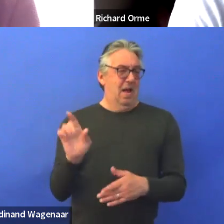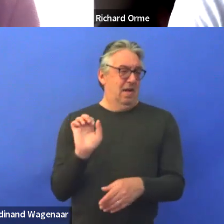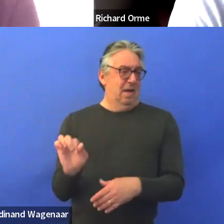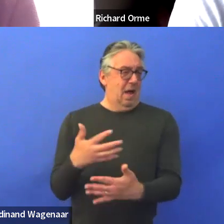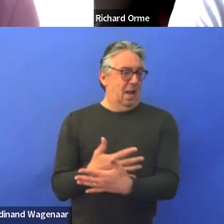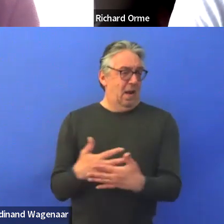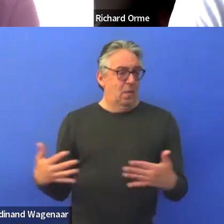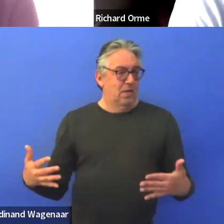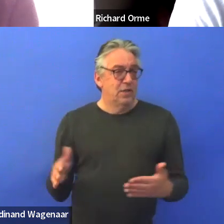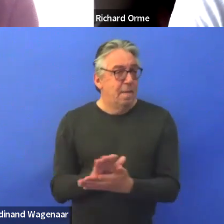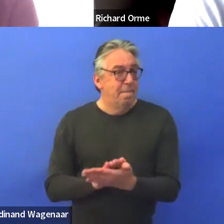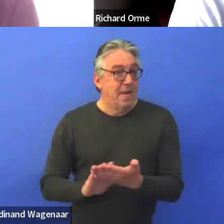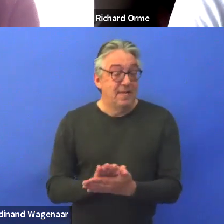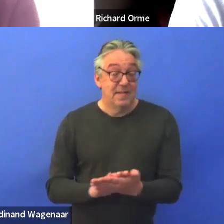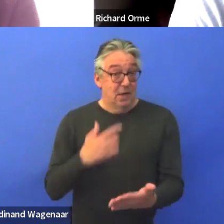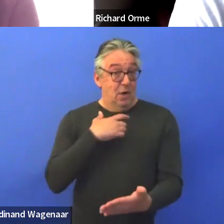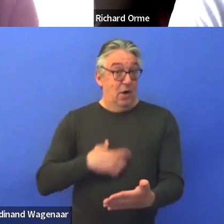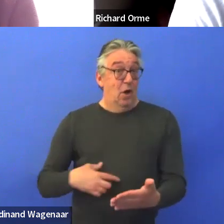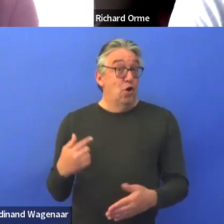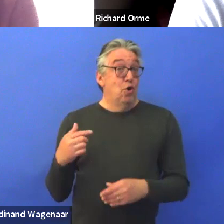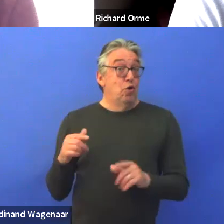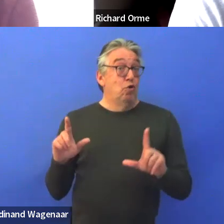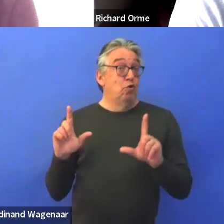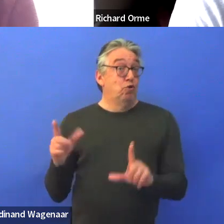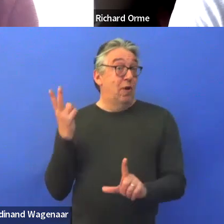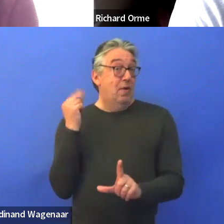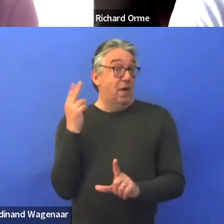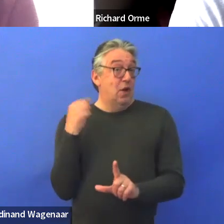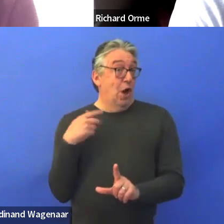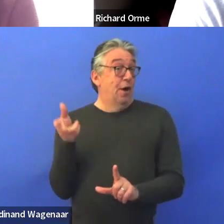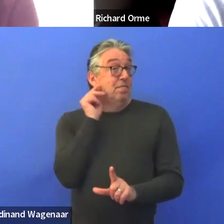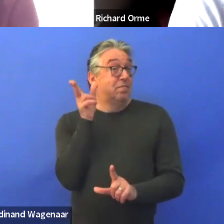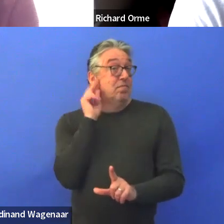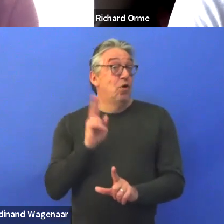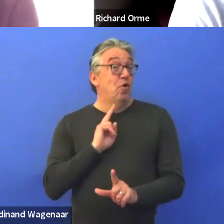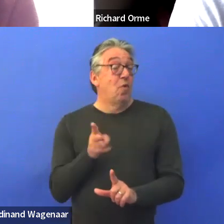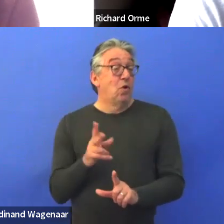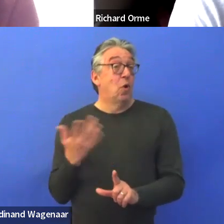that means that someone who's using a screen reader, listening to the voice, or using